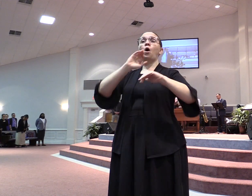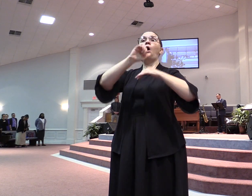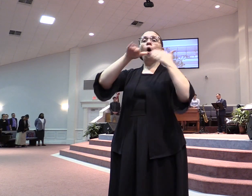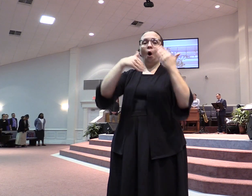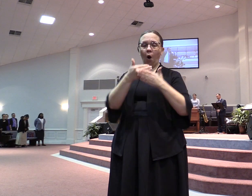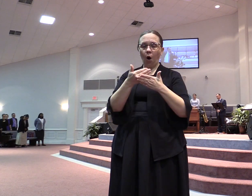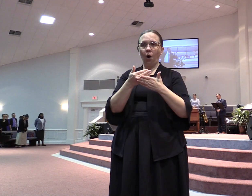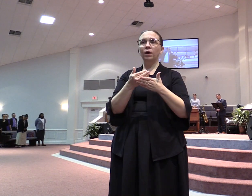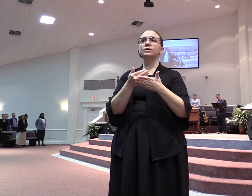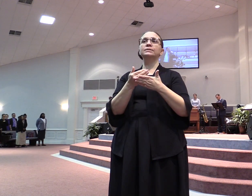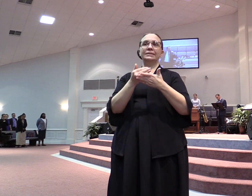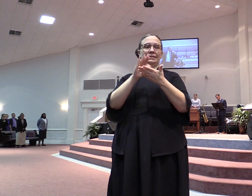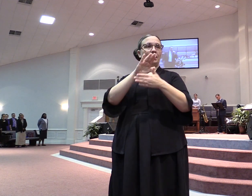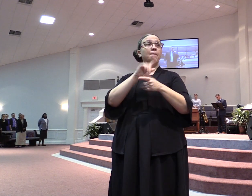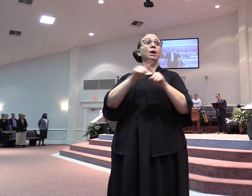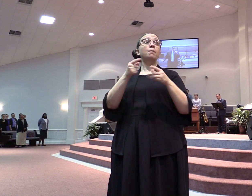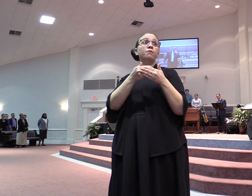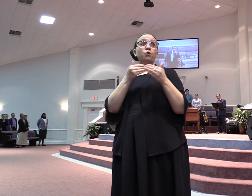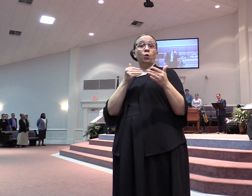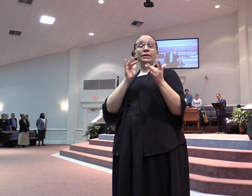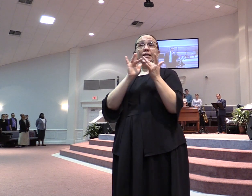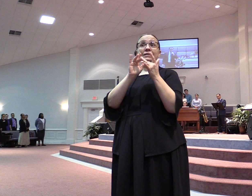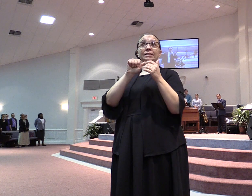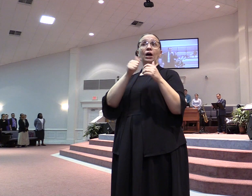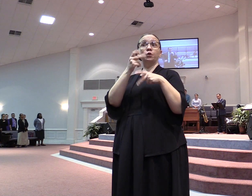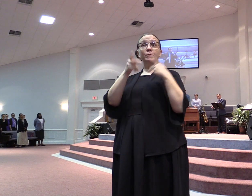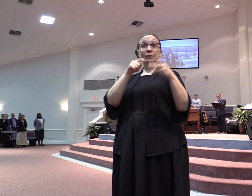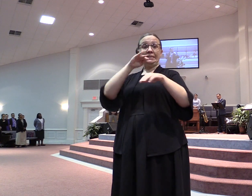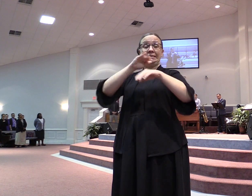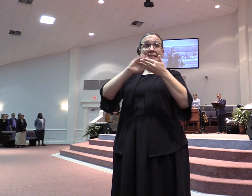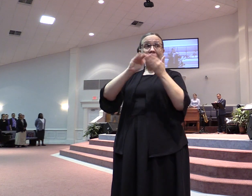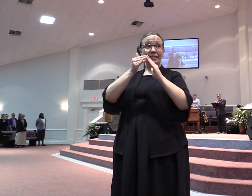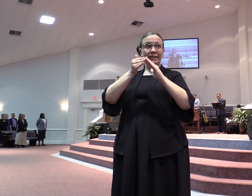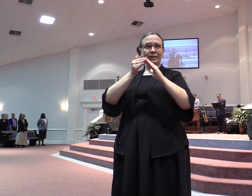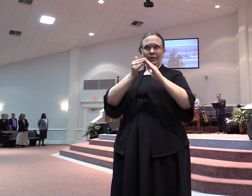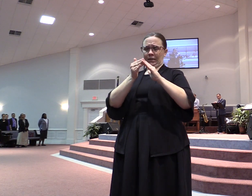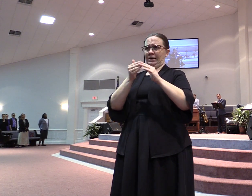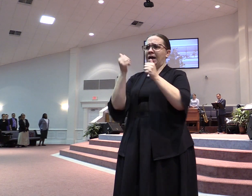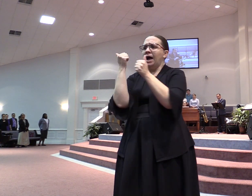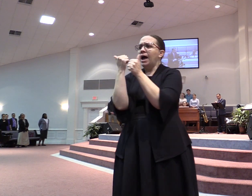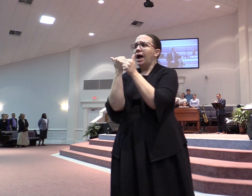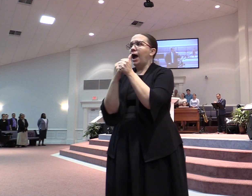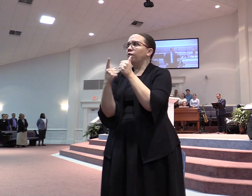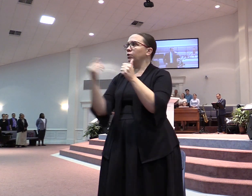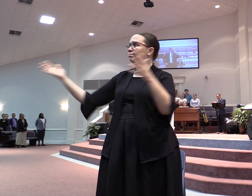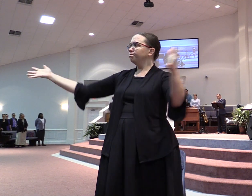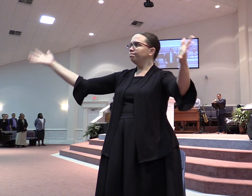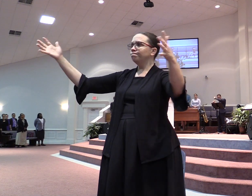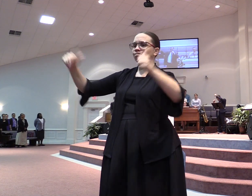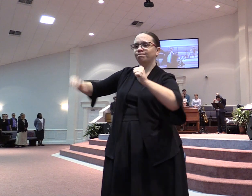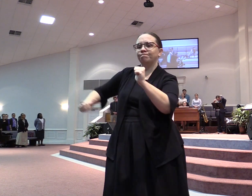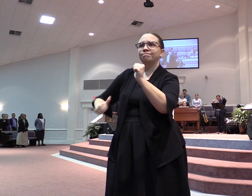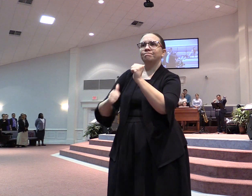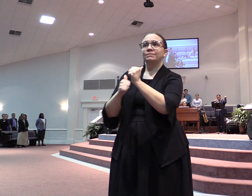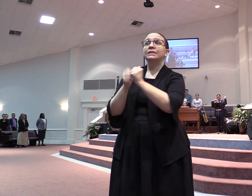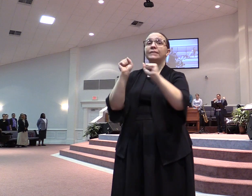And yes, we're going to go into Samaria. But before we do that, we're going to try to get everybody of the lost sheep of the house of Israel saved. Yes, we're